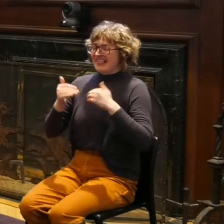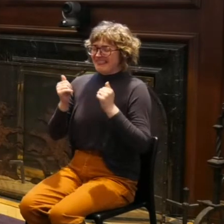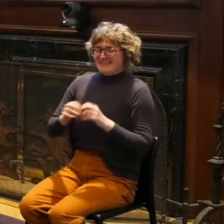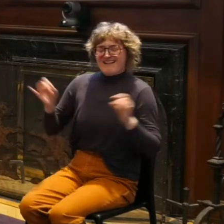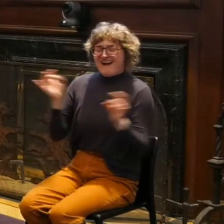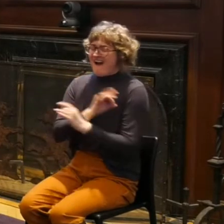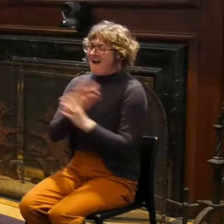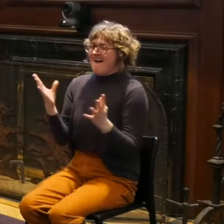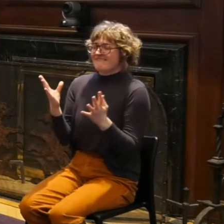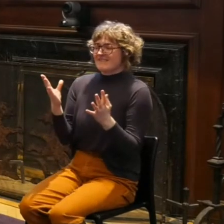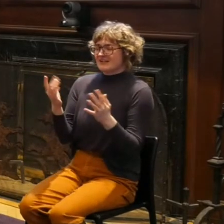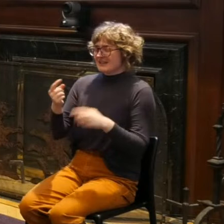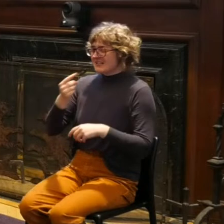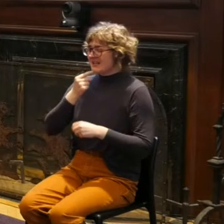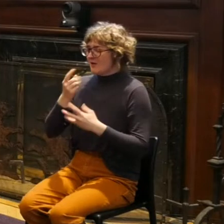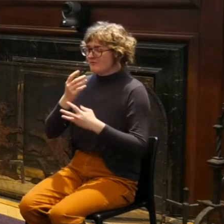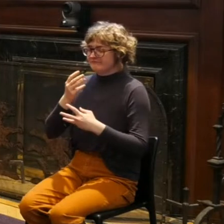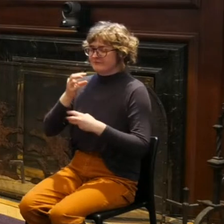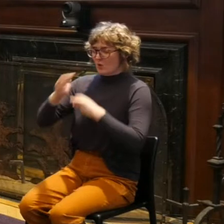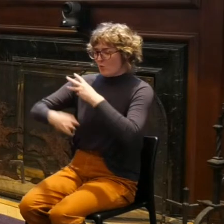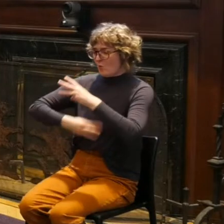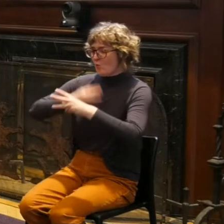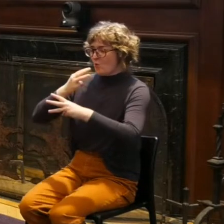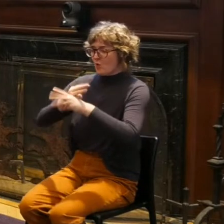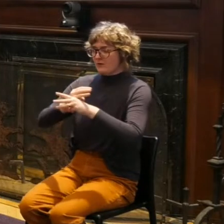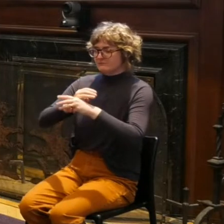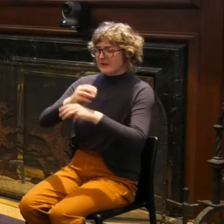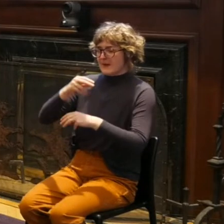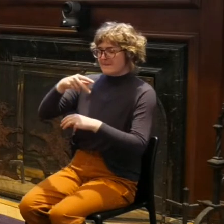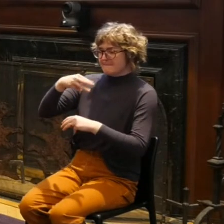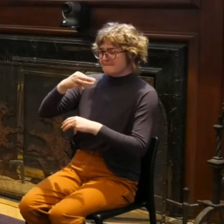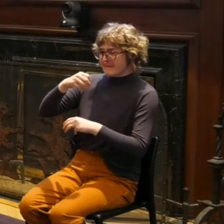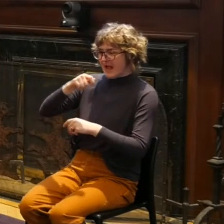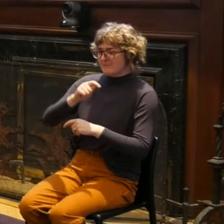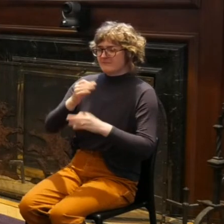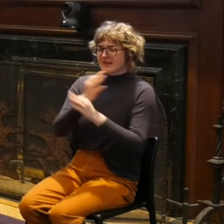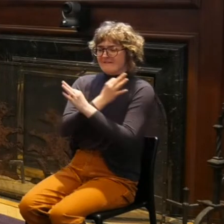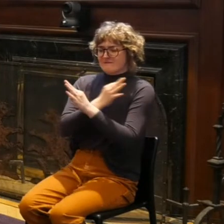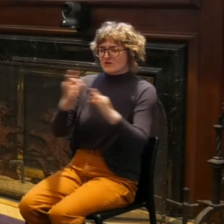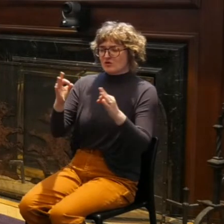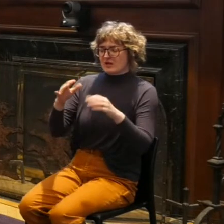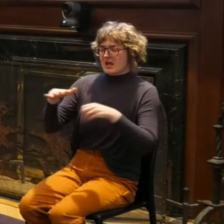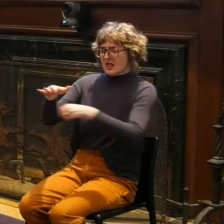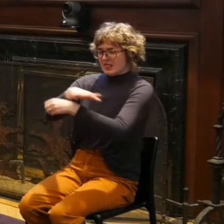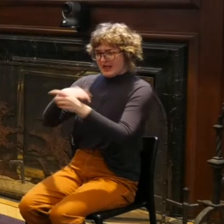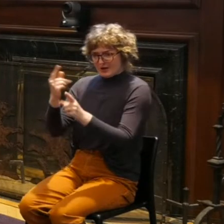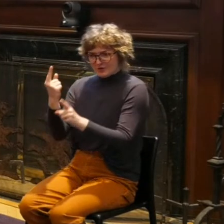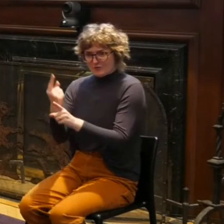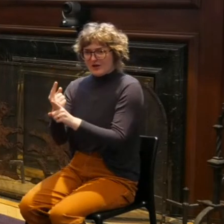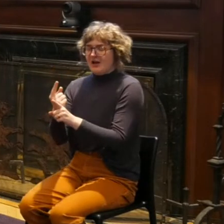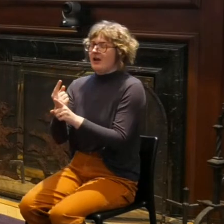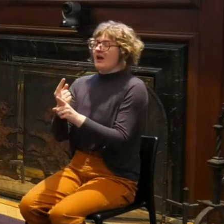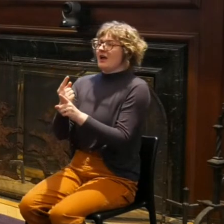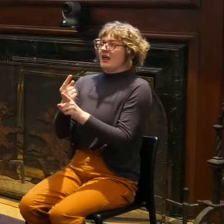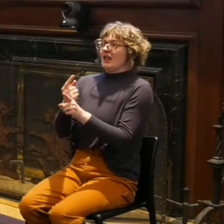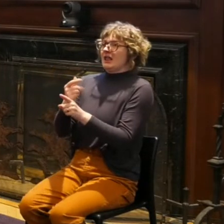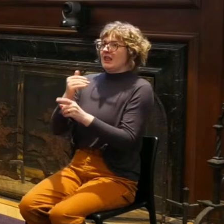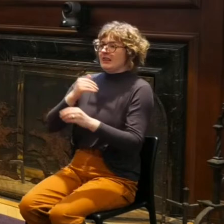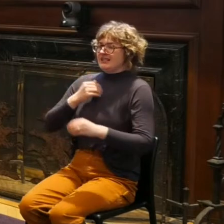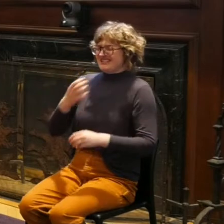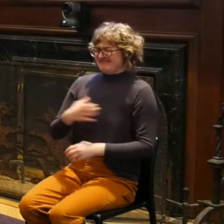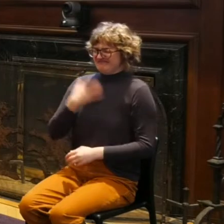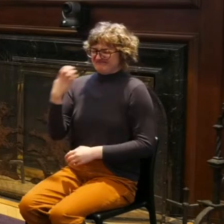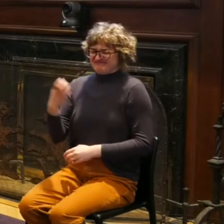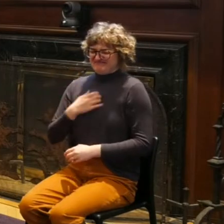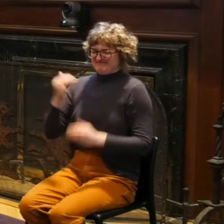dare not to say a world, geographic, demographic, land of the free fate. This isn't the first notice of discontent, but surely it